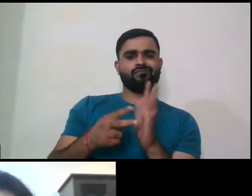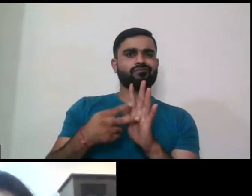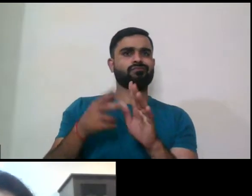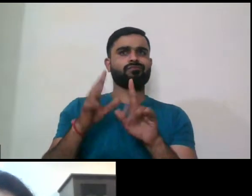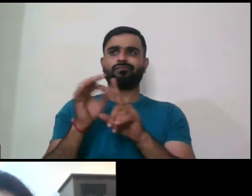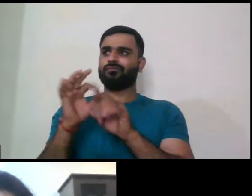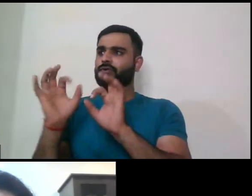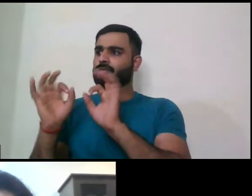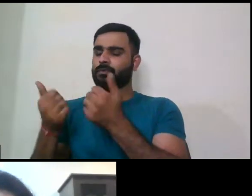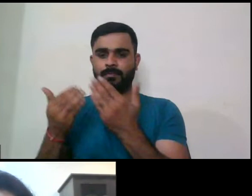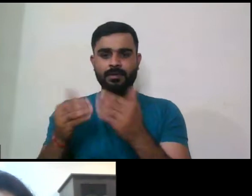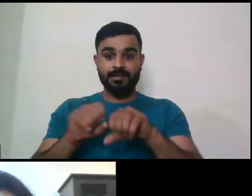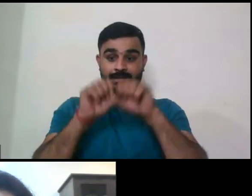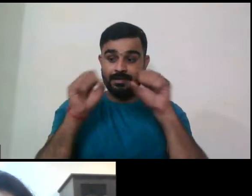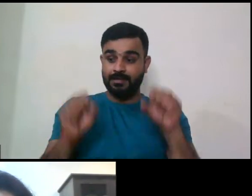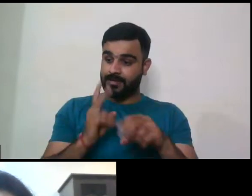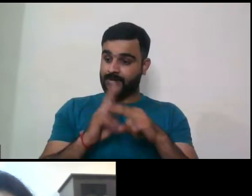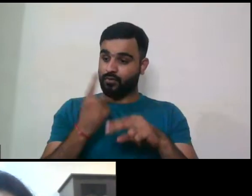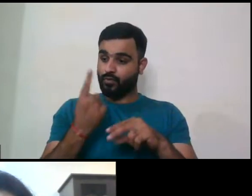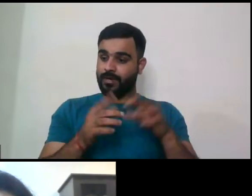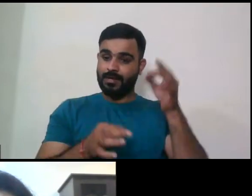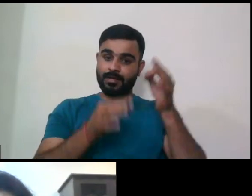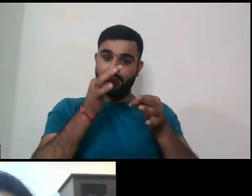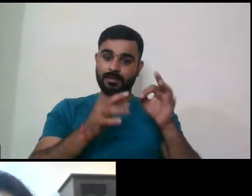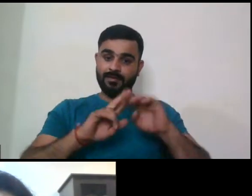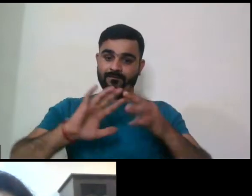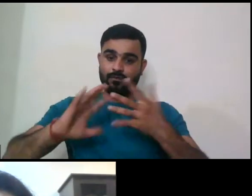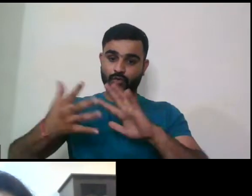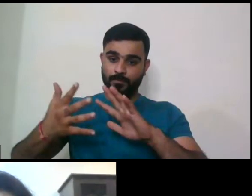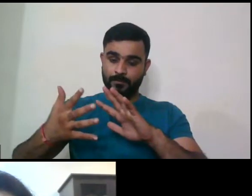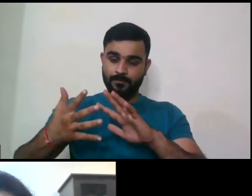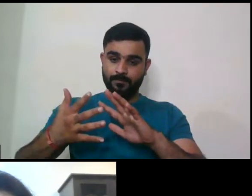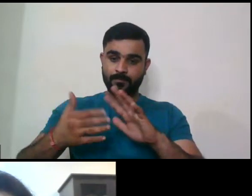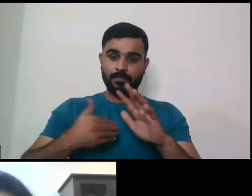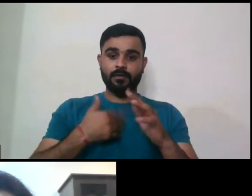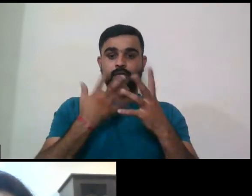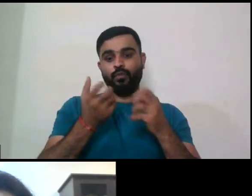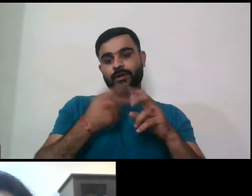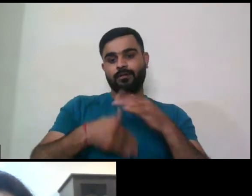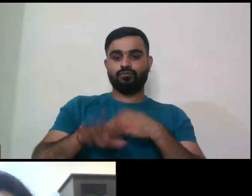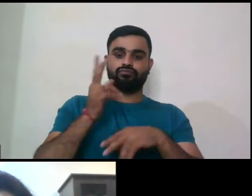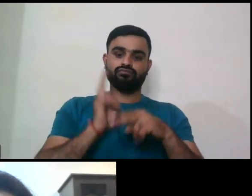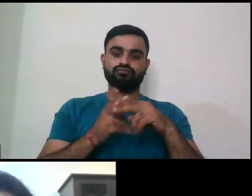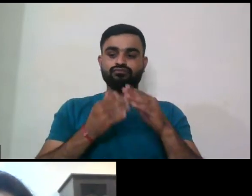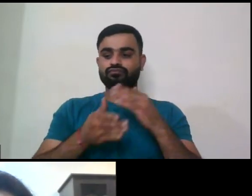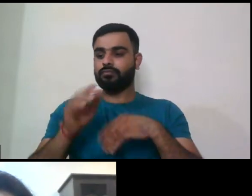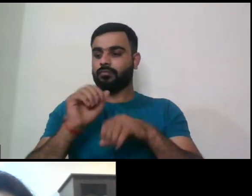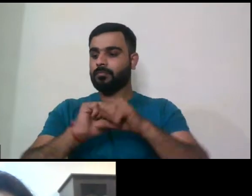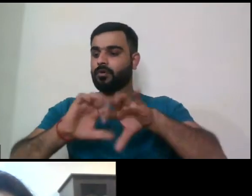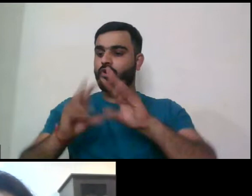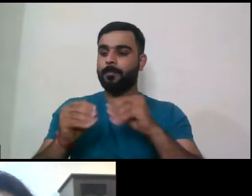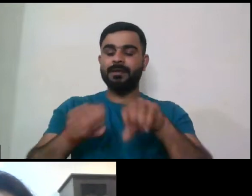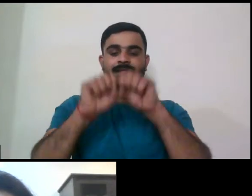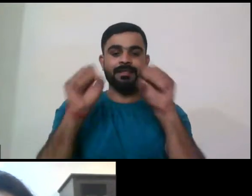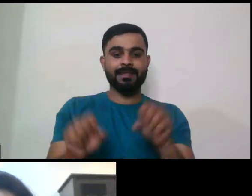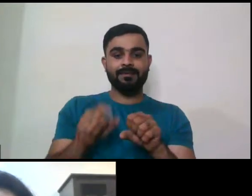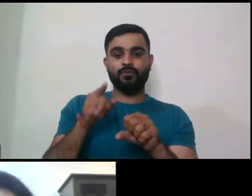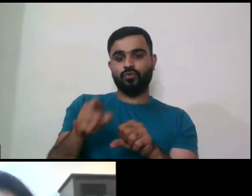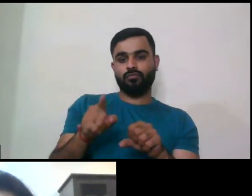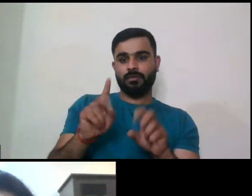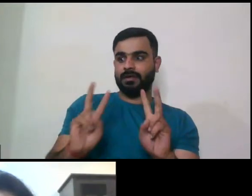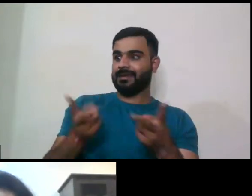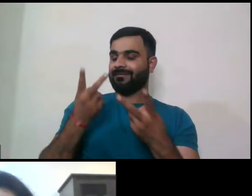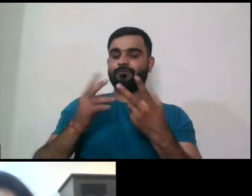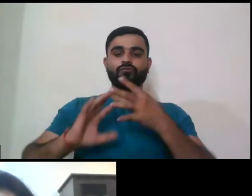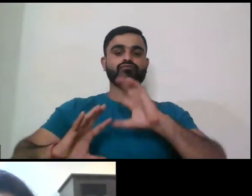don't want a system where you have one chief justice who comes in and says, okay, I am now going to turn the entire system on its head. That's a very